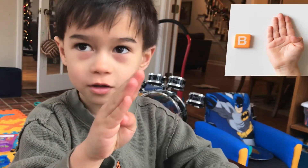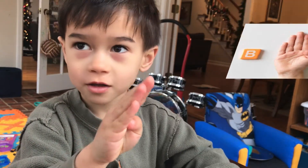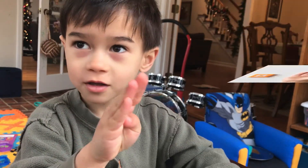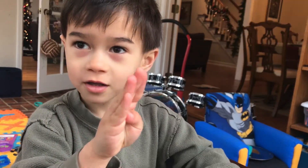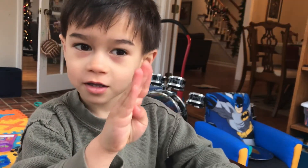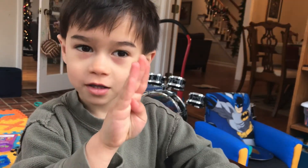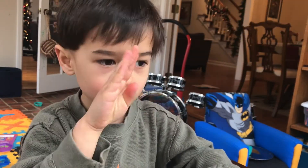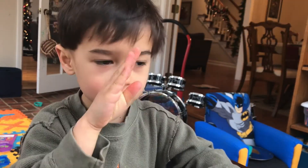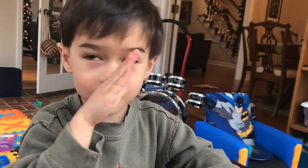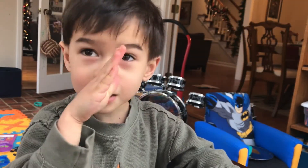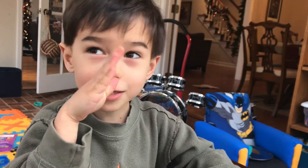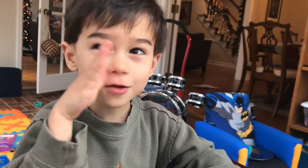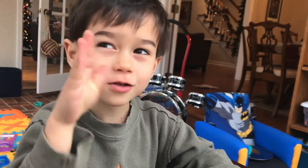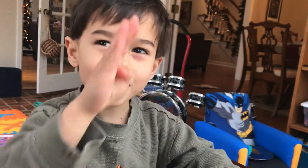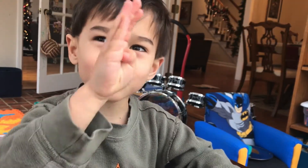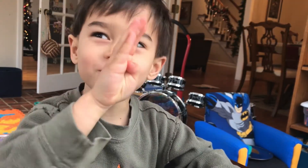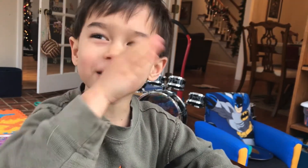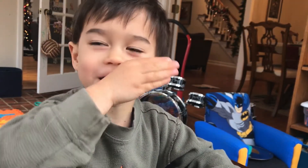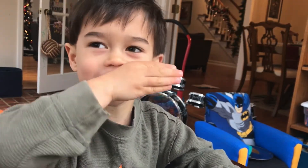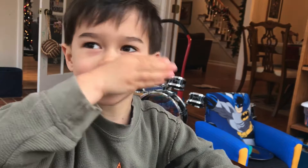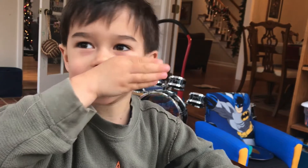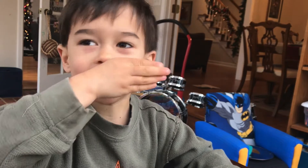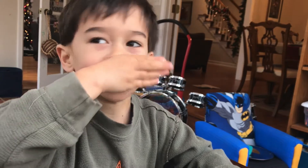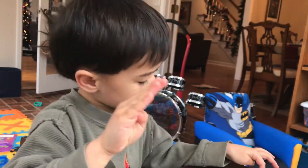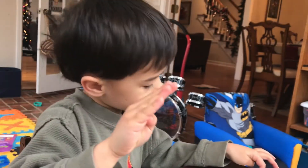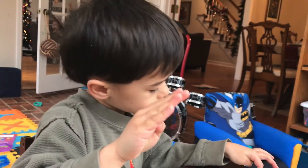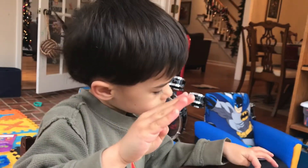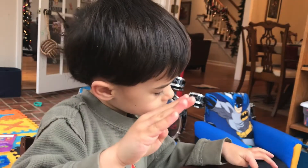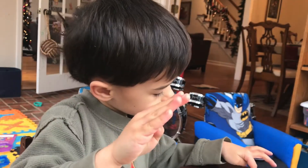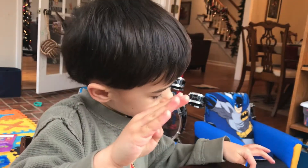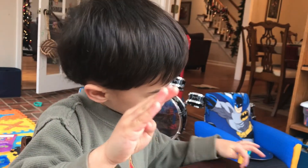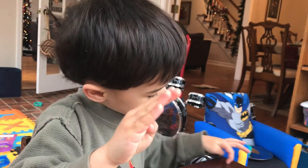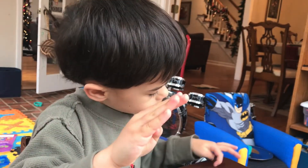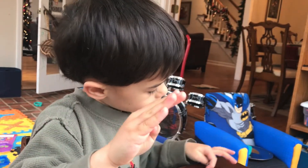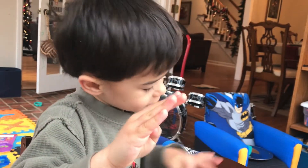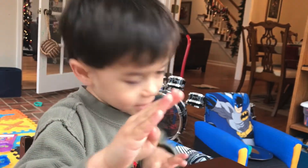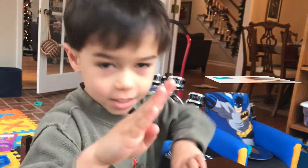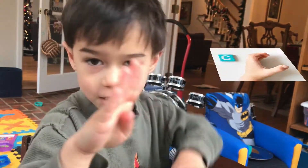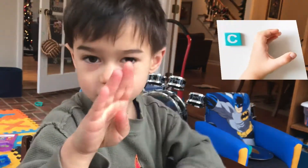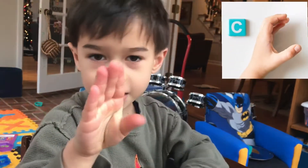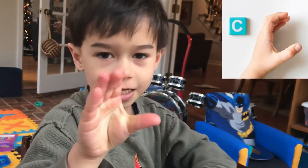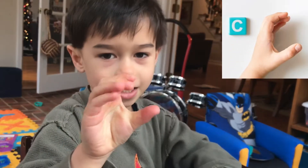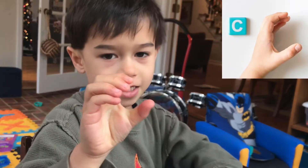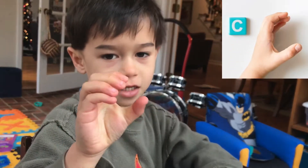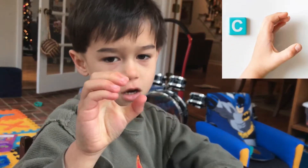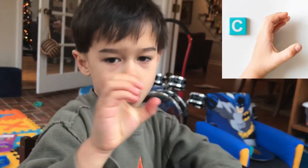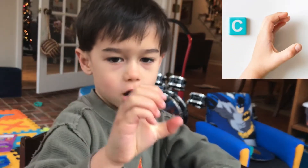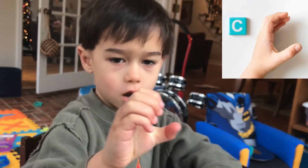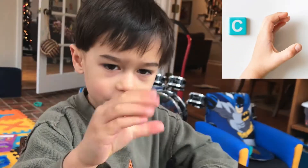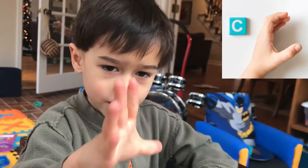Balloon. What's next to letter B? Next to letter B. B, C. C.